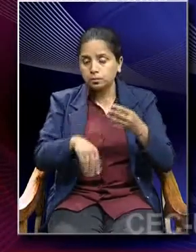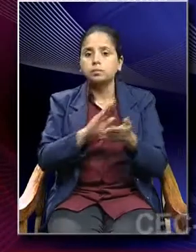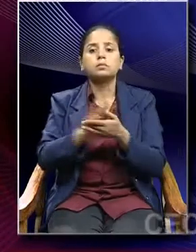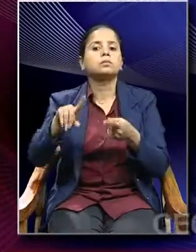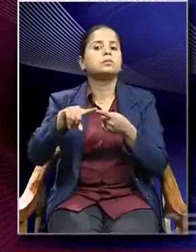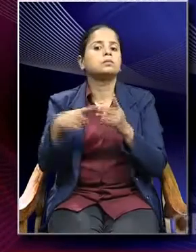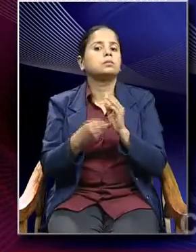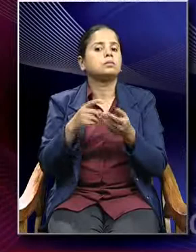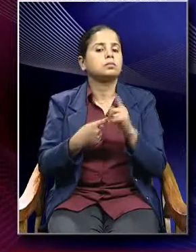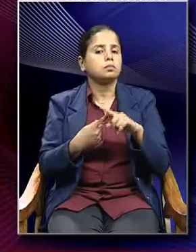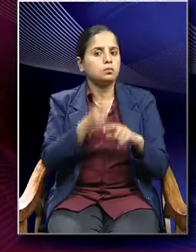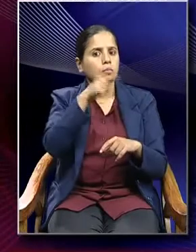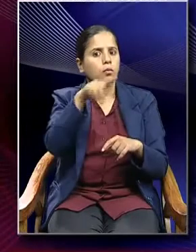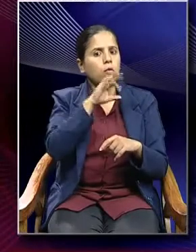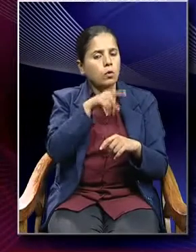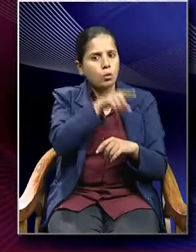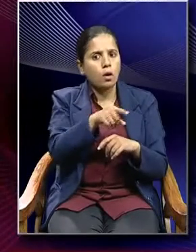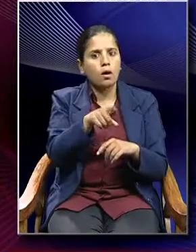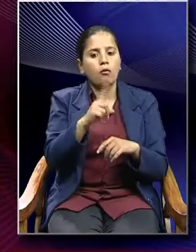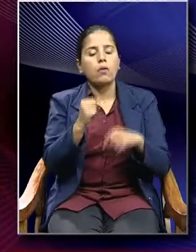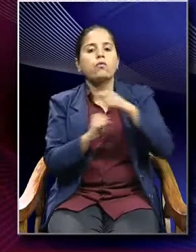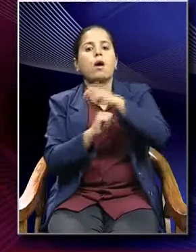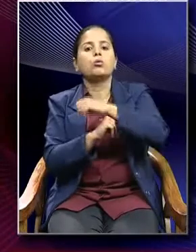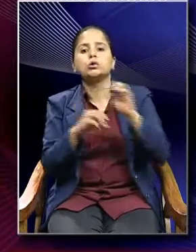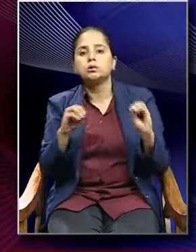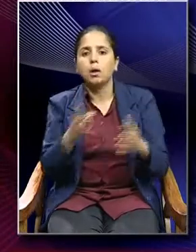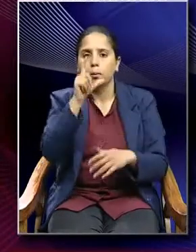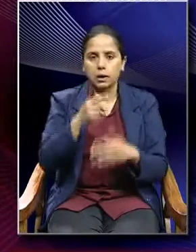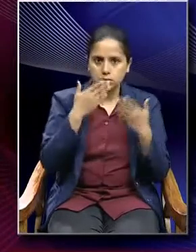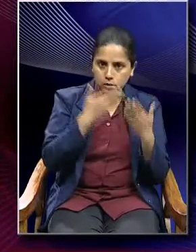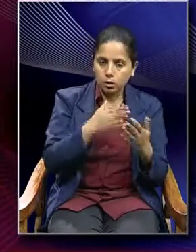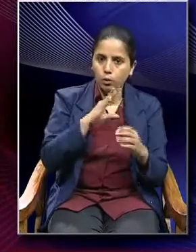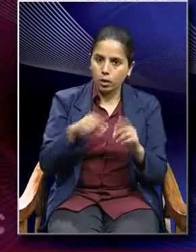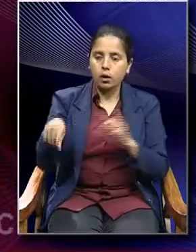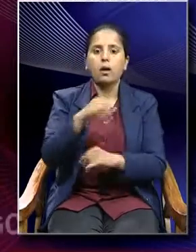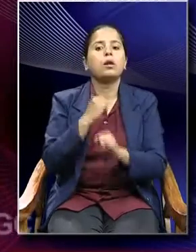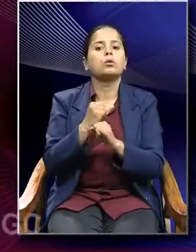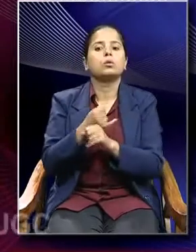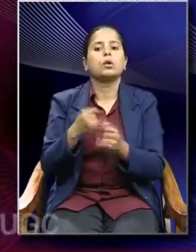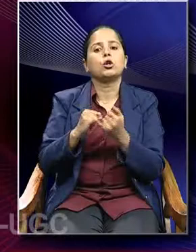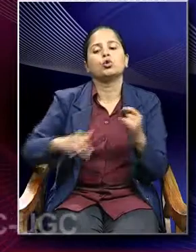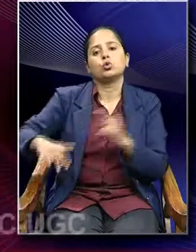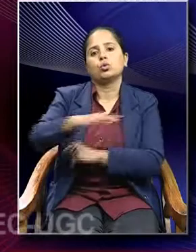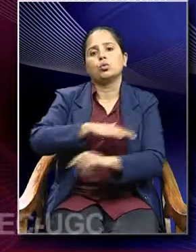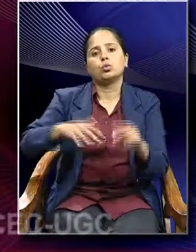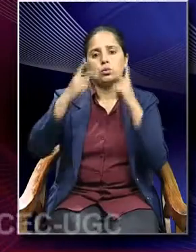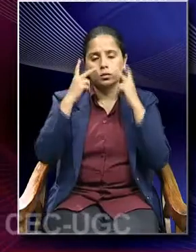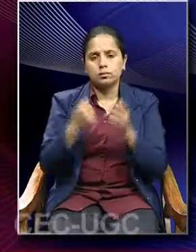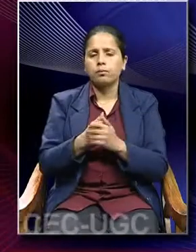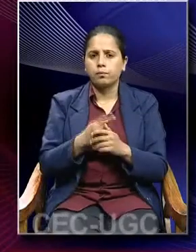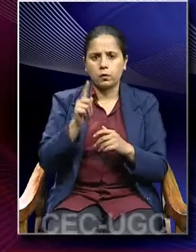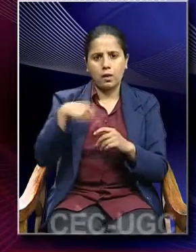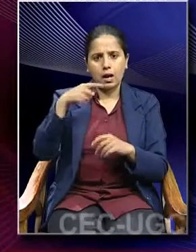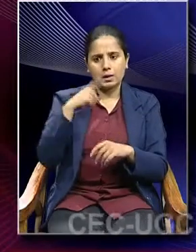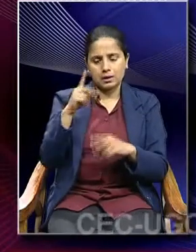kind of considered as laying the foundation for institutionalization of sociology. Now, once we